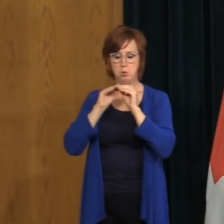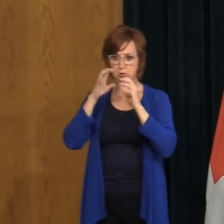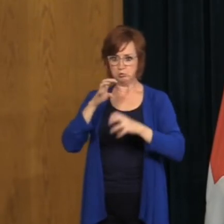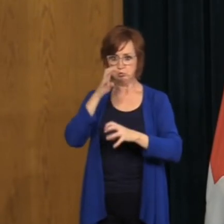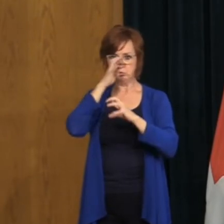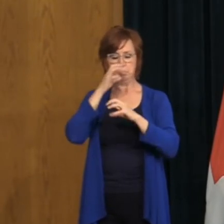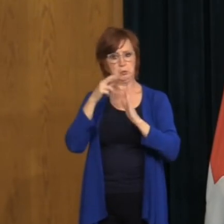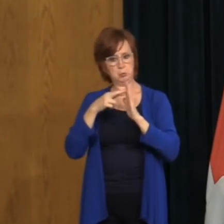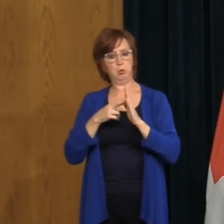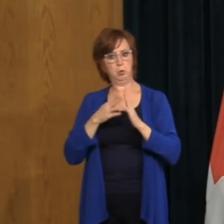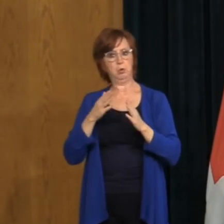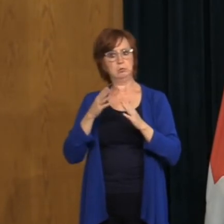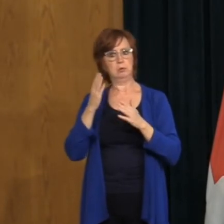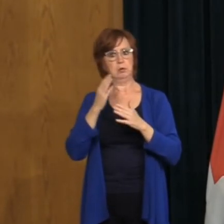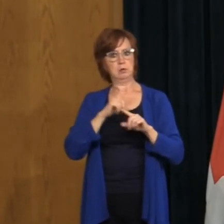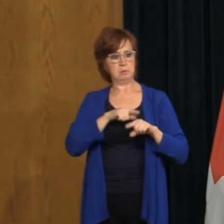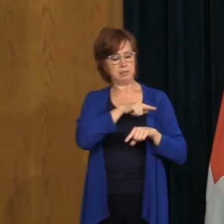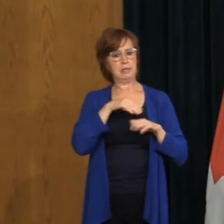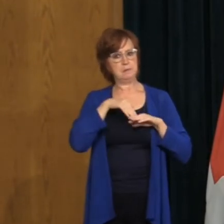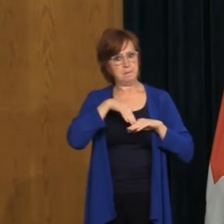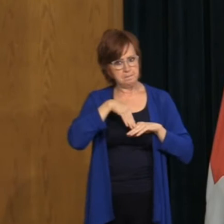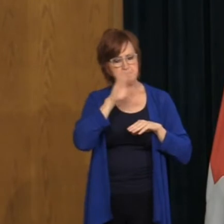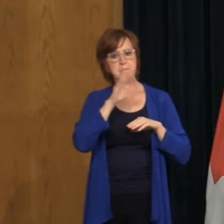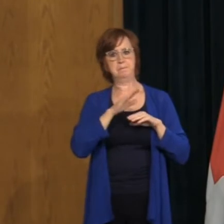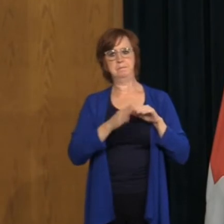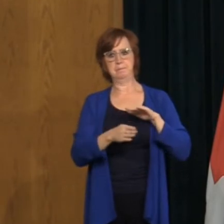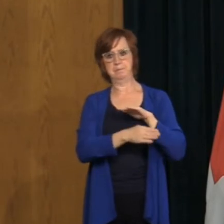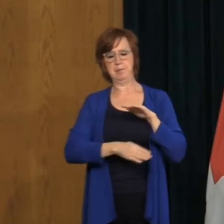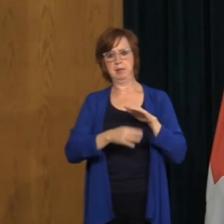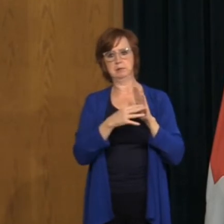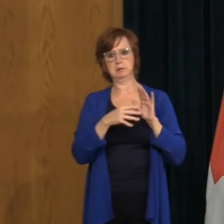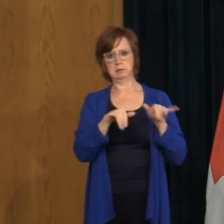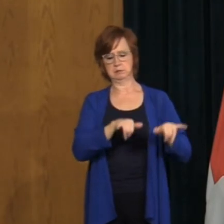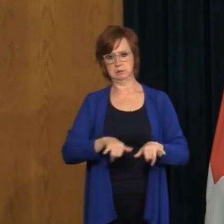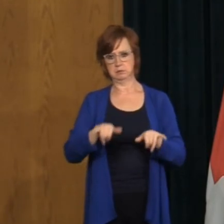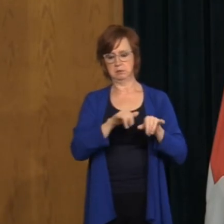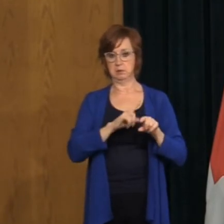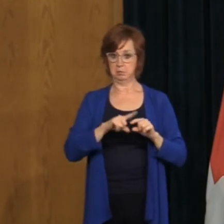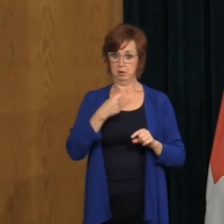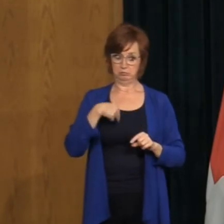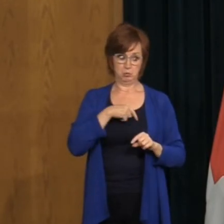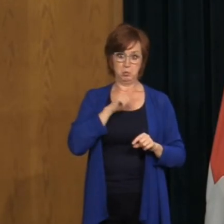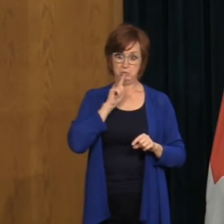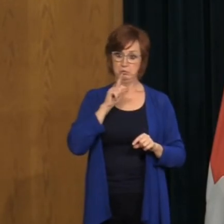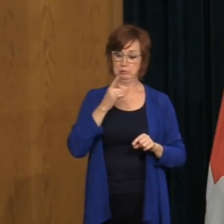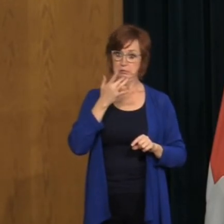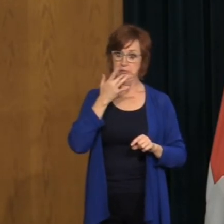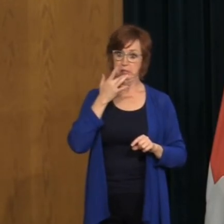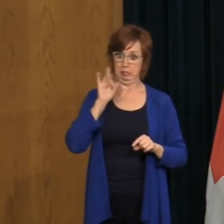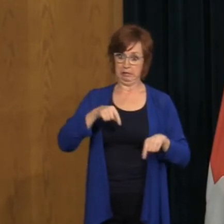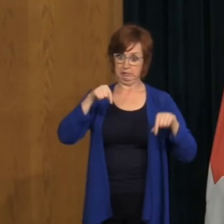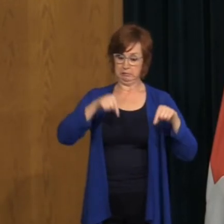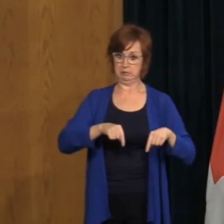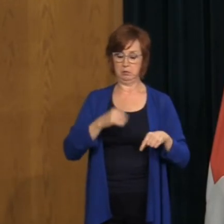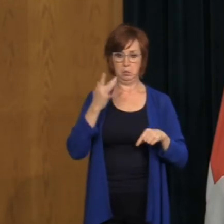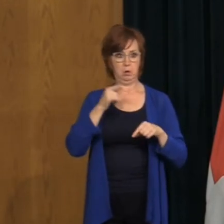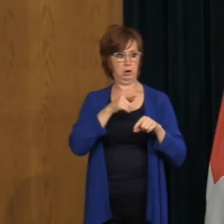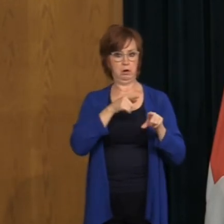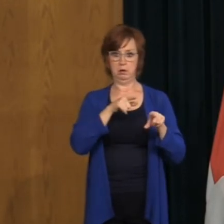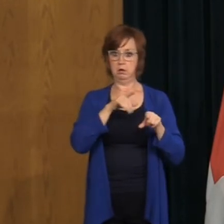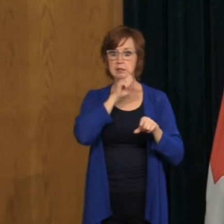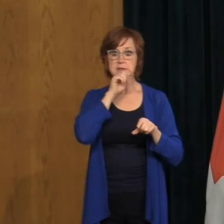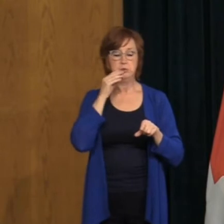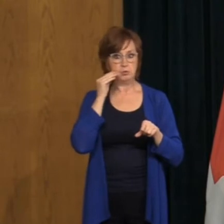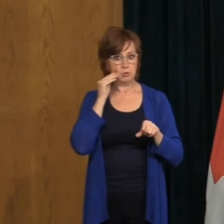very fortunate that these are working. They're working because we have a very, very competent and hardworking and dedicated staff in